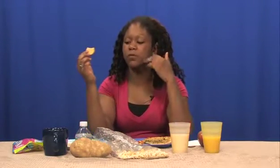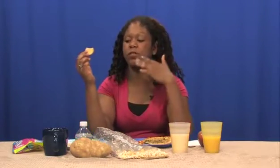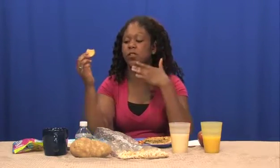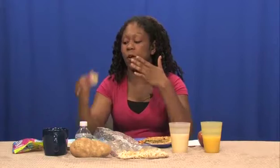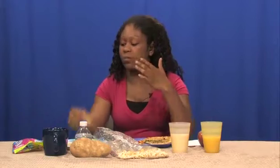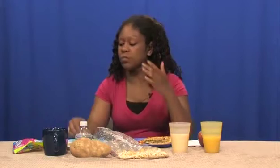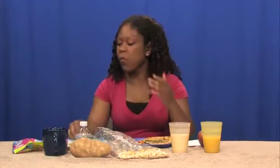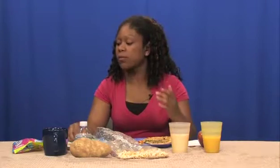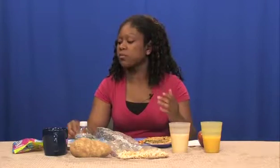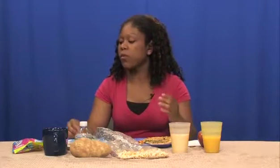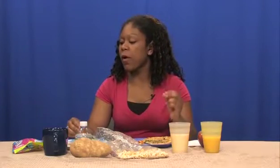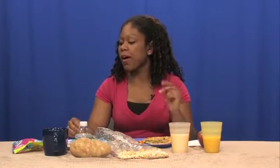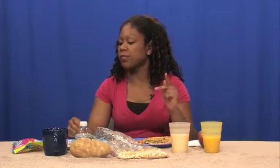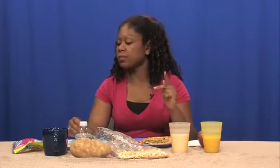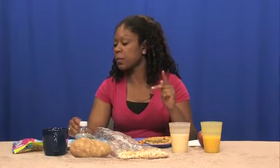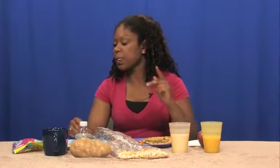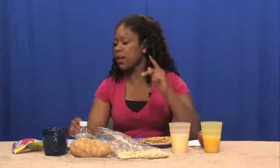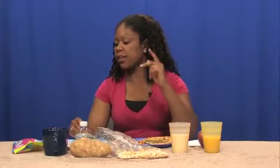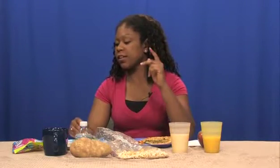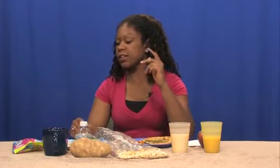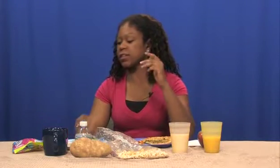Really good. Okay.